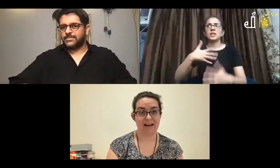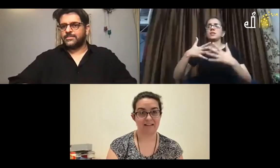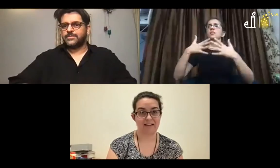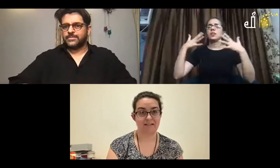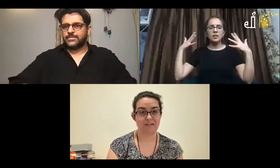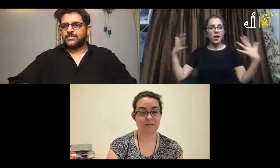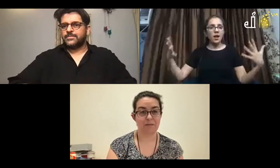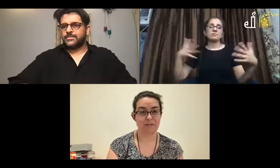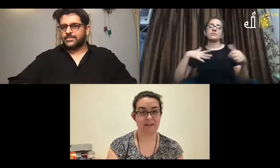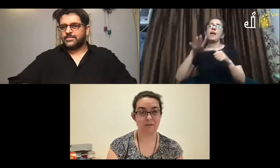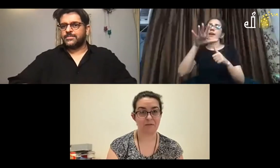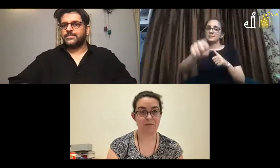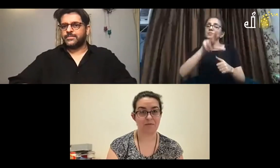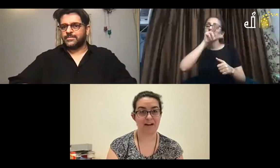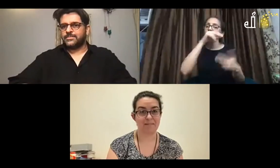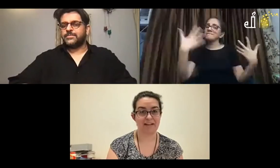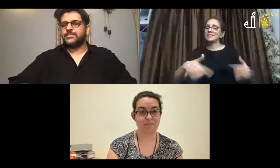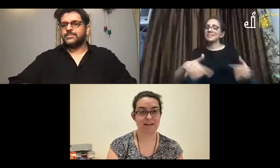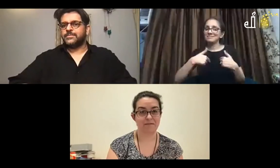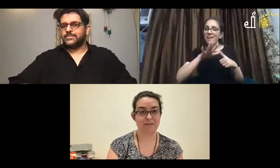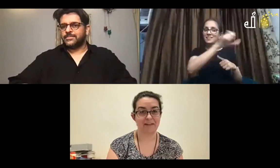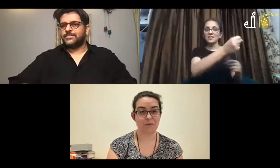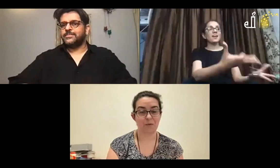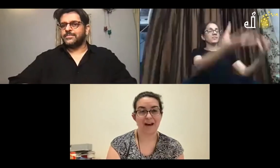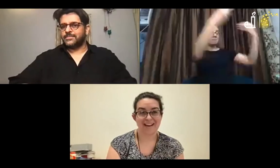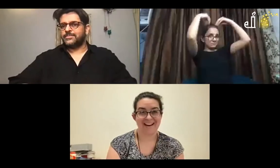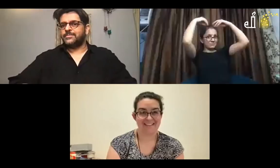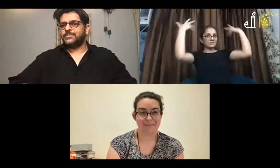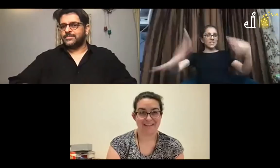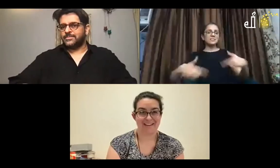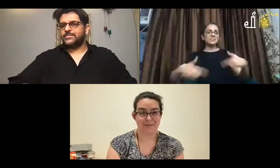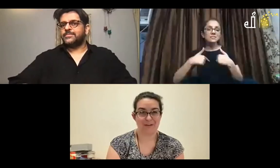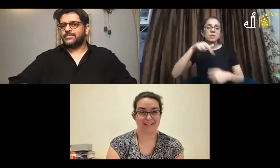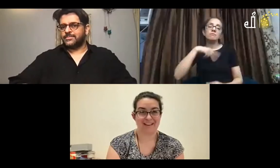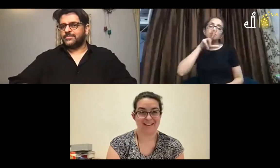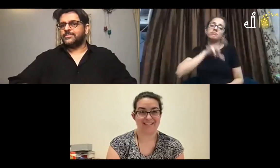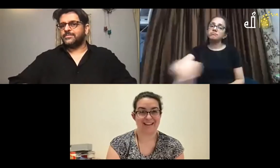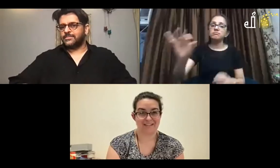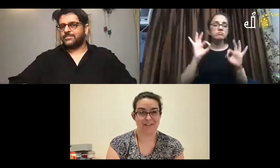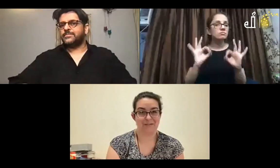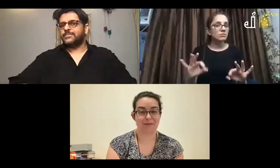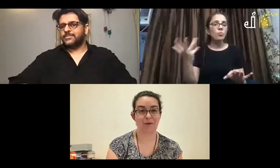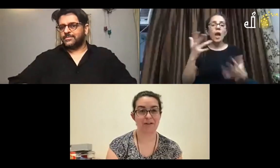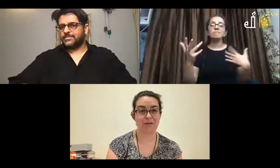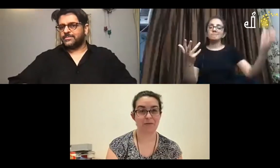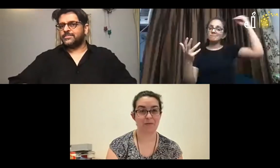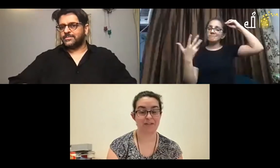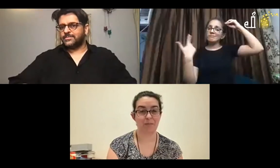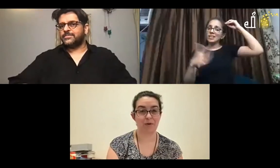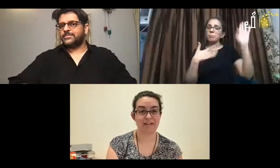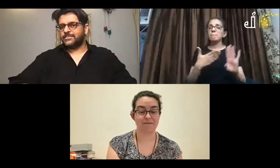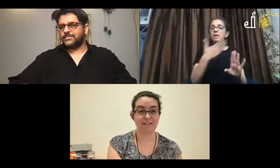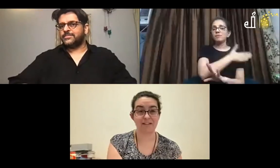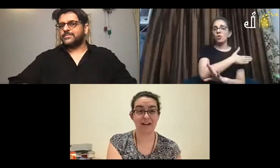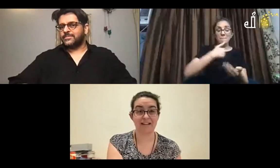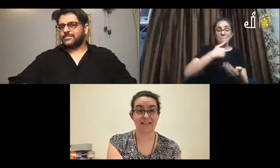of access to spoken language before I became deaf, and that's why I speak as well as I do. Someone who is